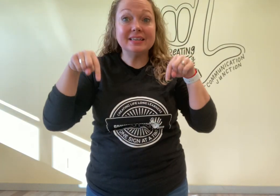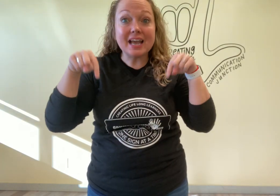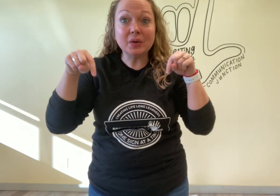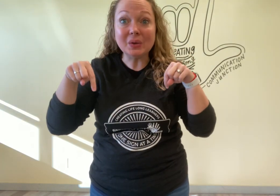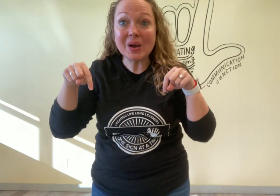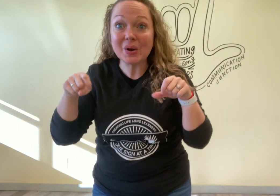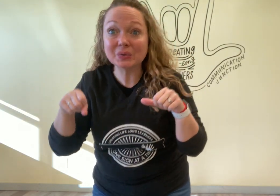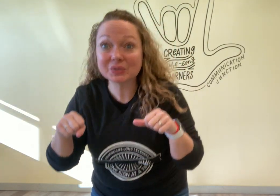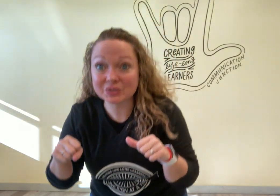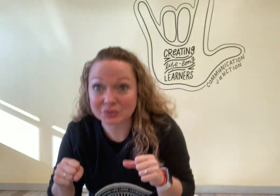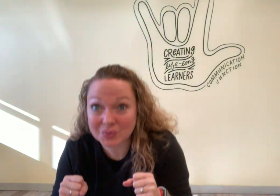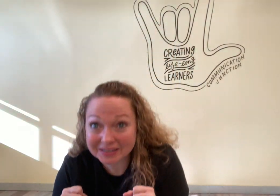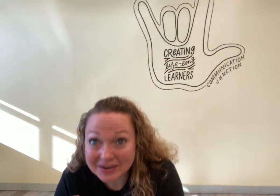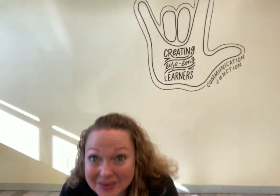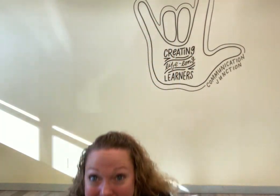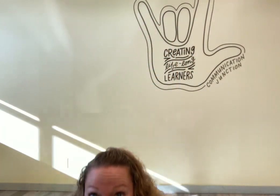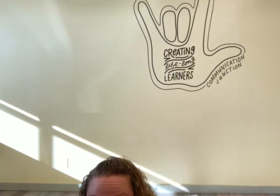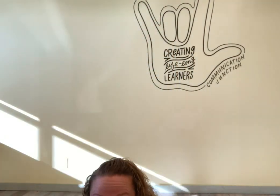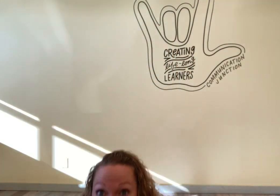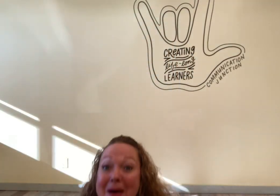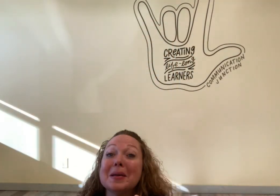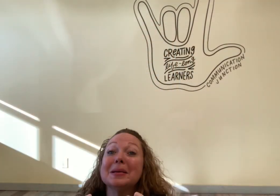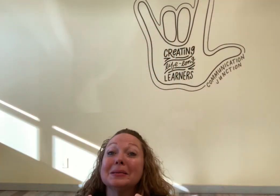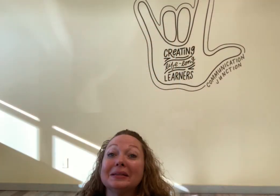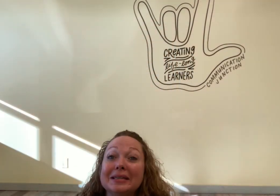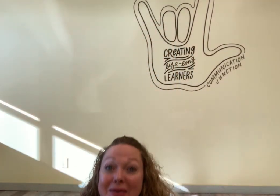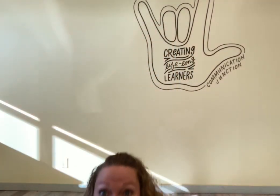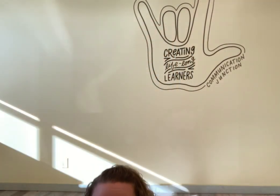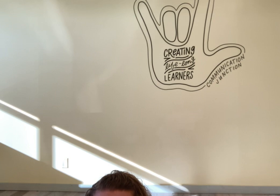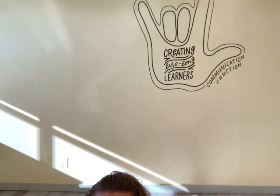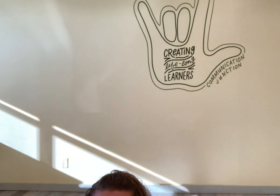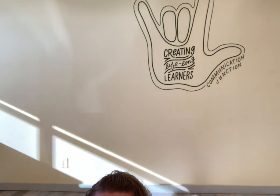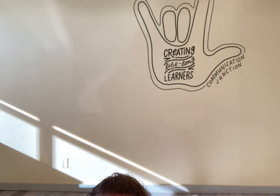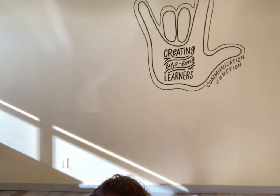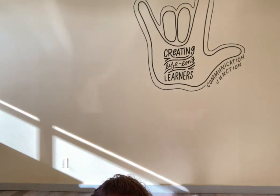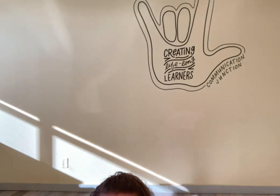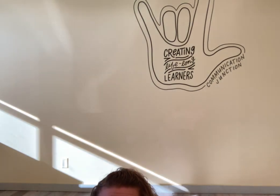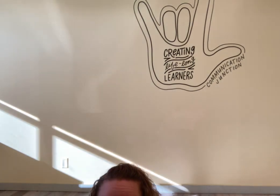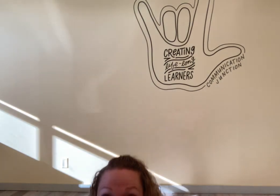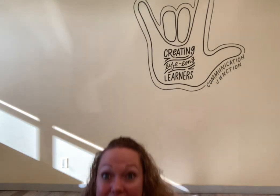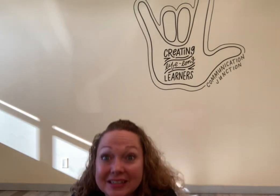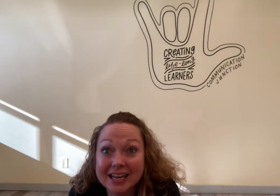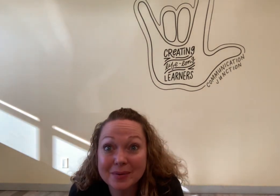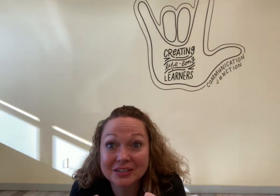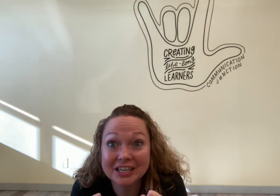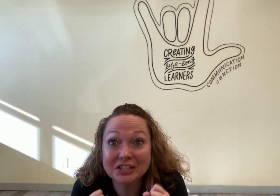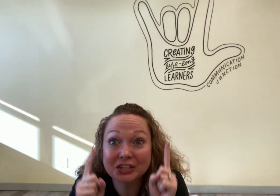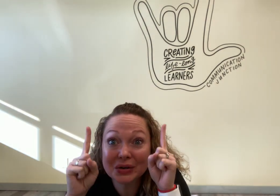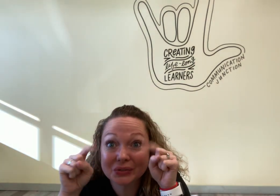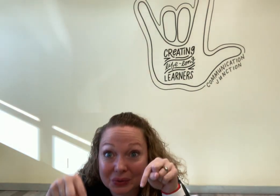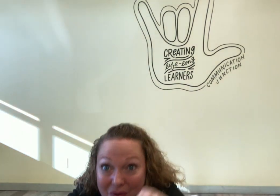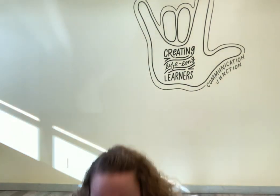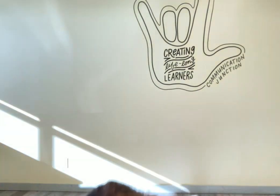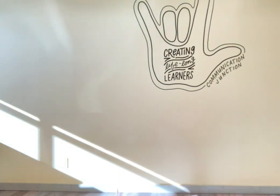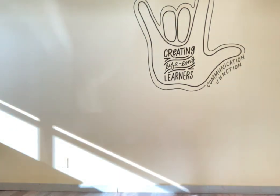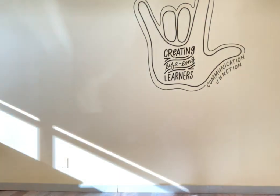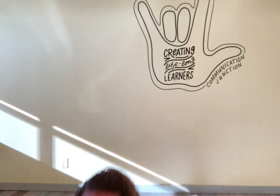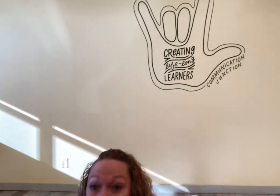down low. So squat down low. I'm gonna go out. I still see you. Squat down low. Teddy bear, touch your toes. So go down and touch your toes.